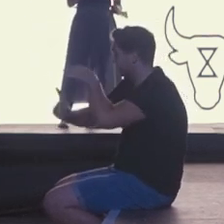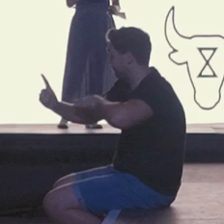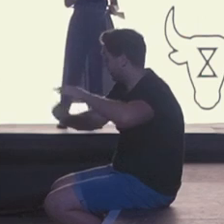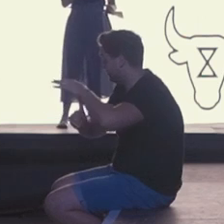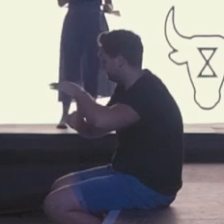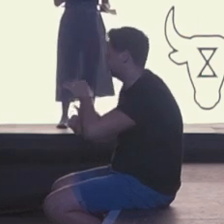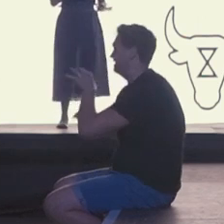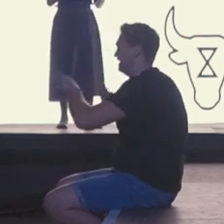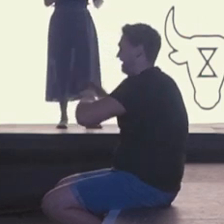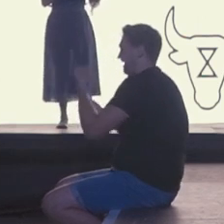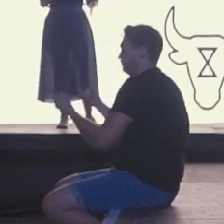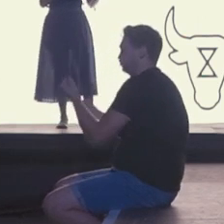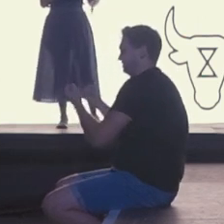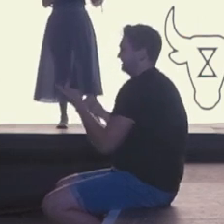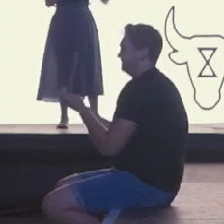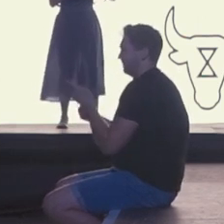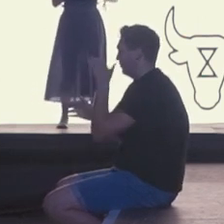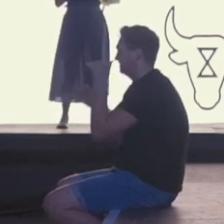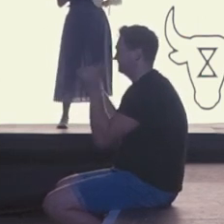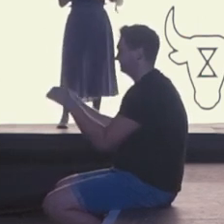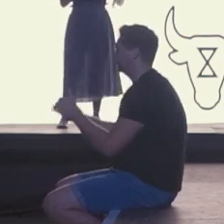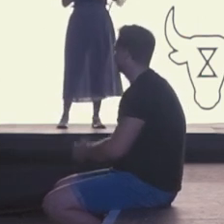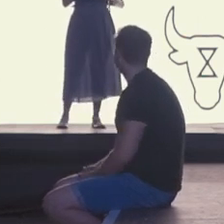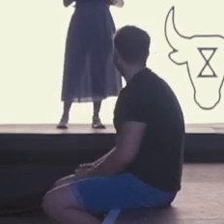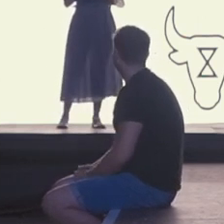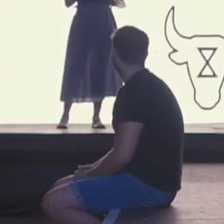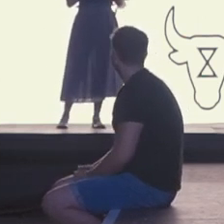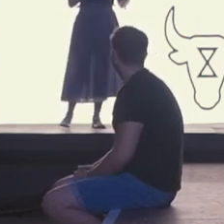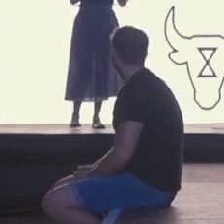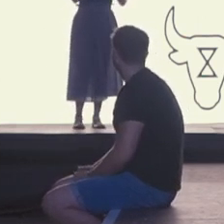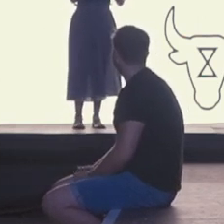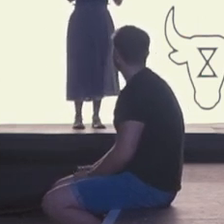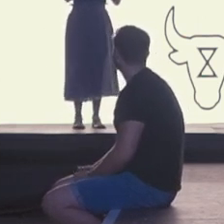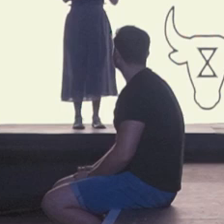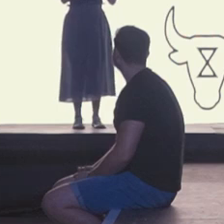justice concerns. The knowledge that we as a society still choose to